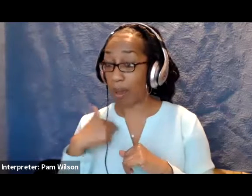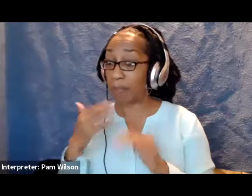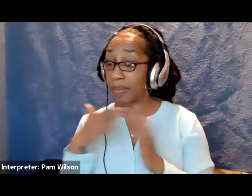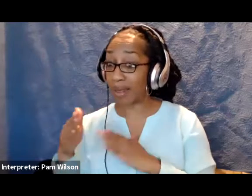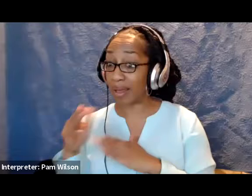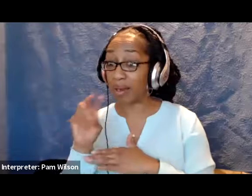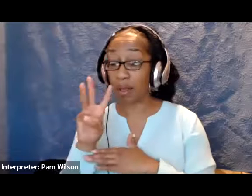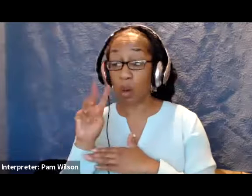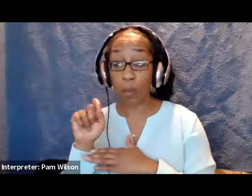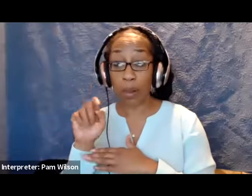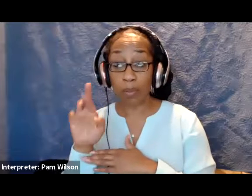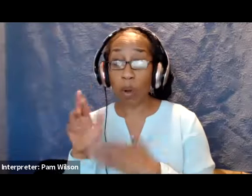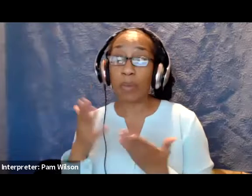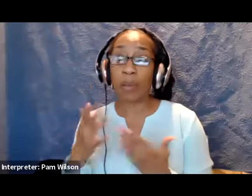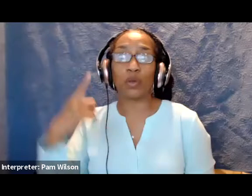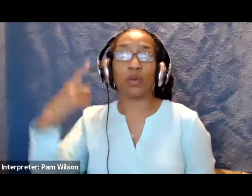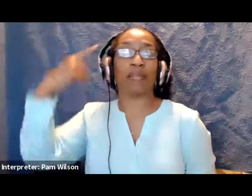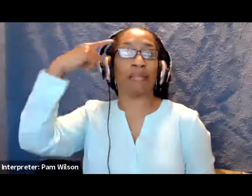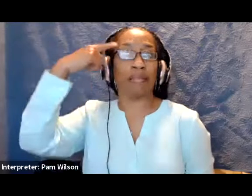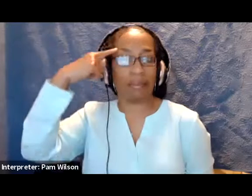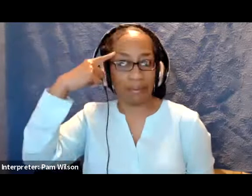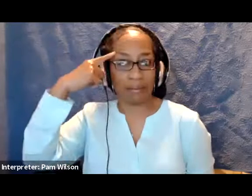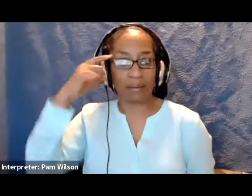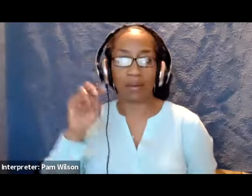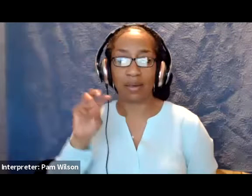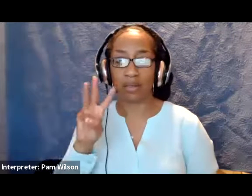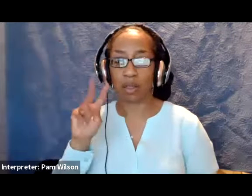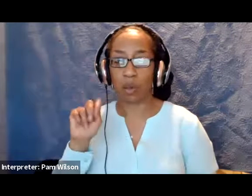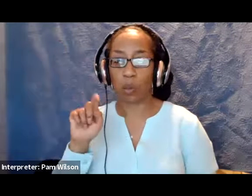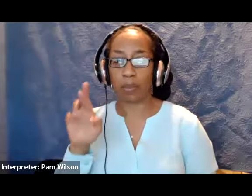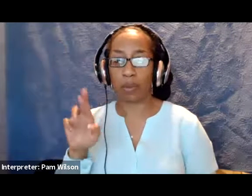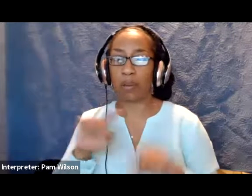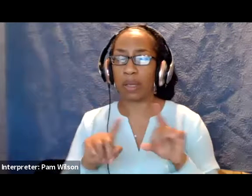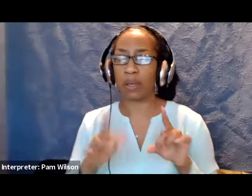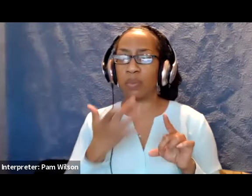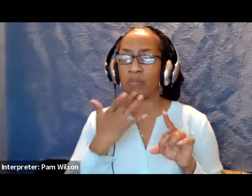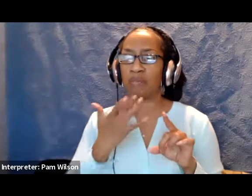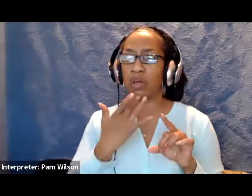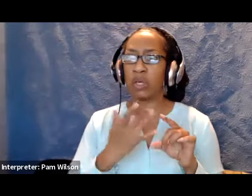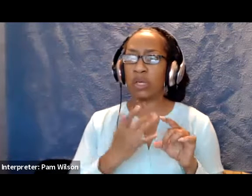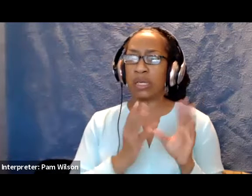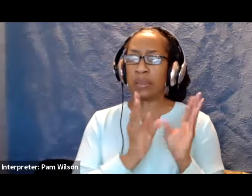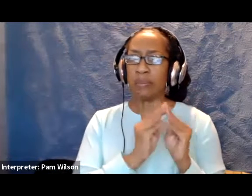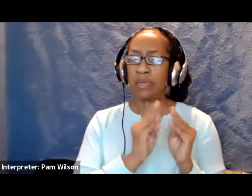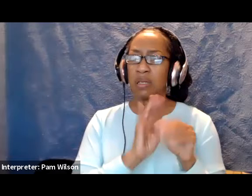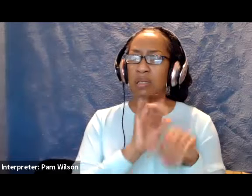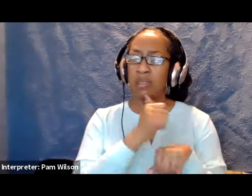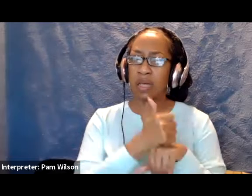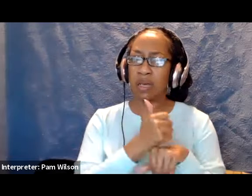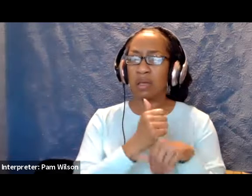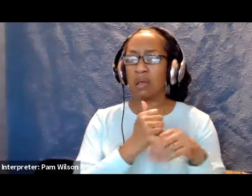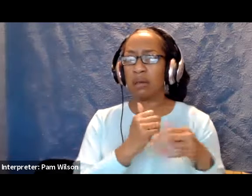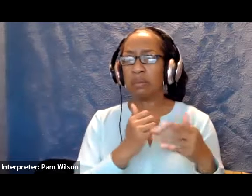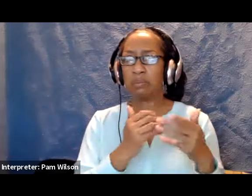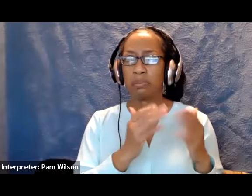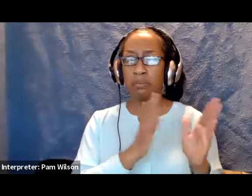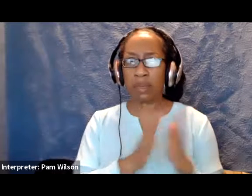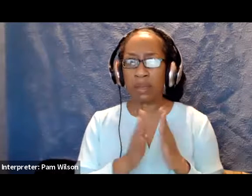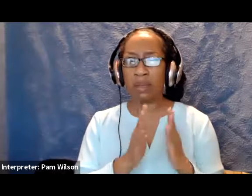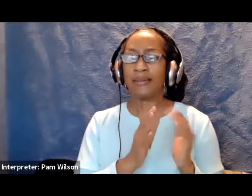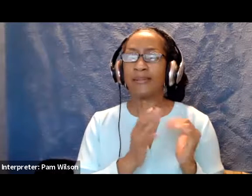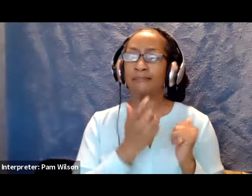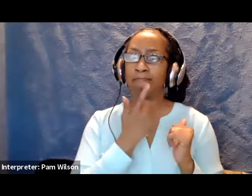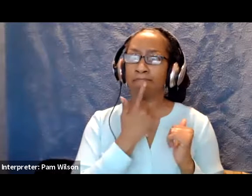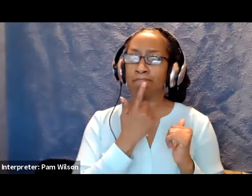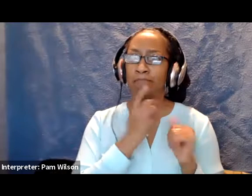you think it's a webinar, but do you want to use a meeting structure instead? Because webinars are generally,